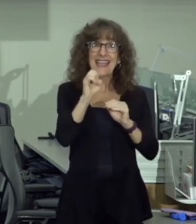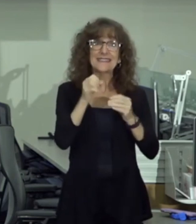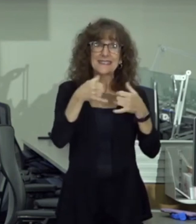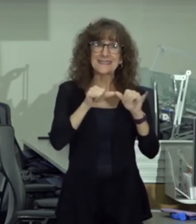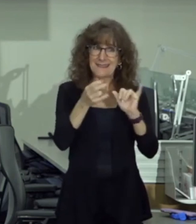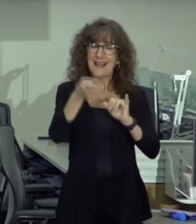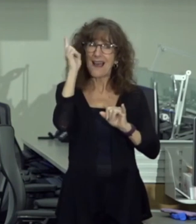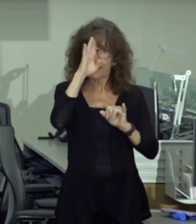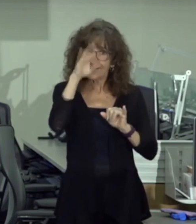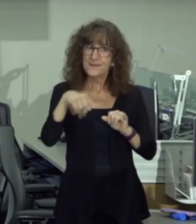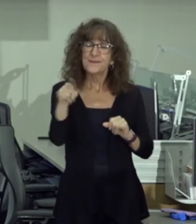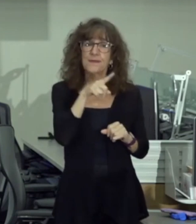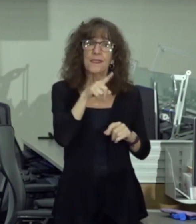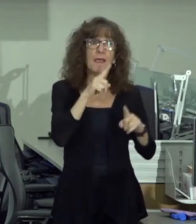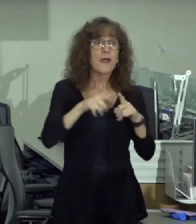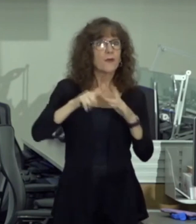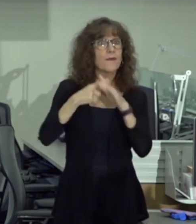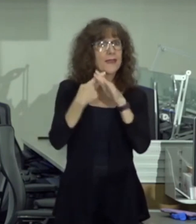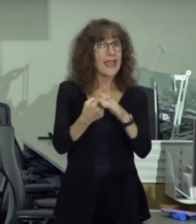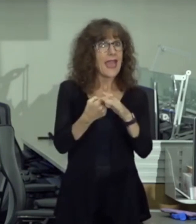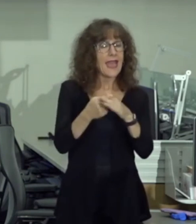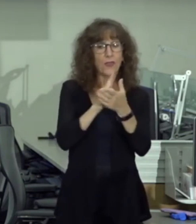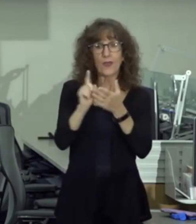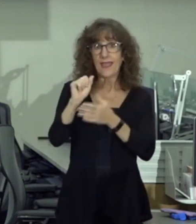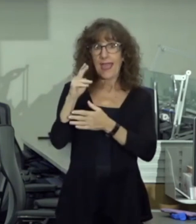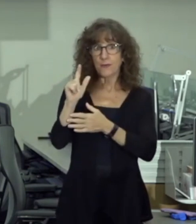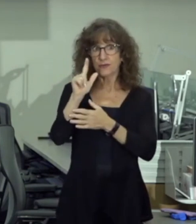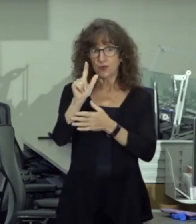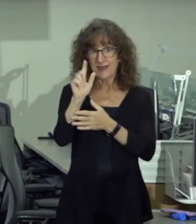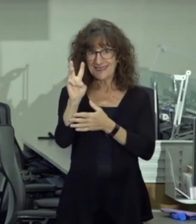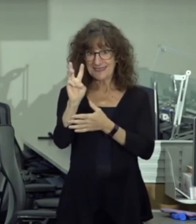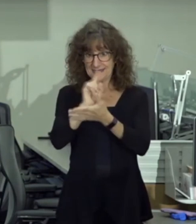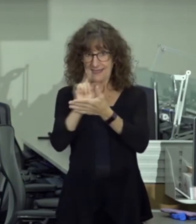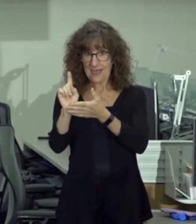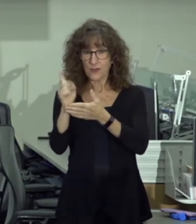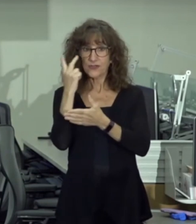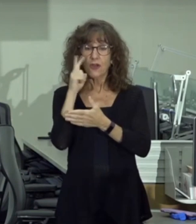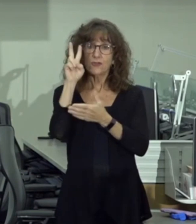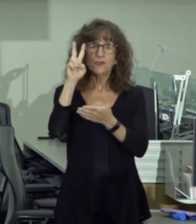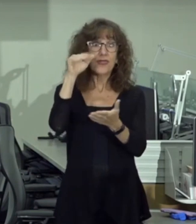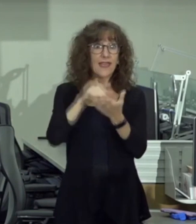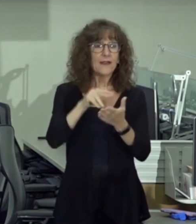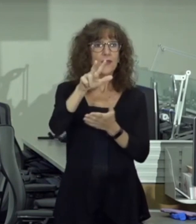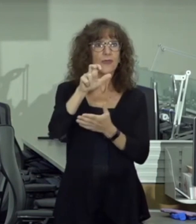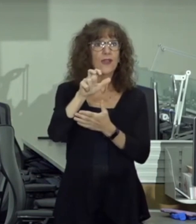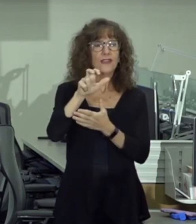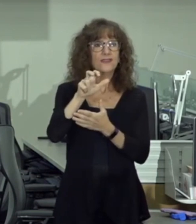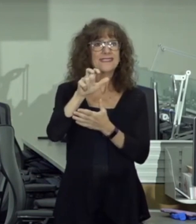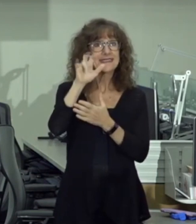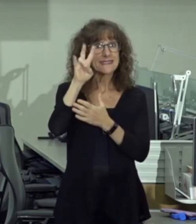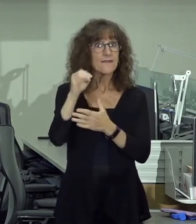still too high, we began the week of April 26th, for example, we saw 2,370